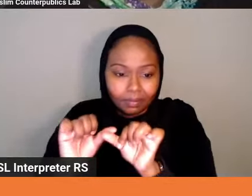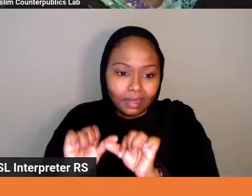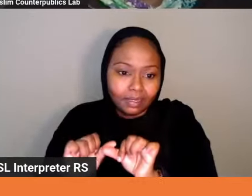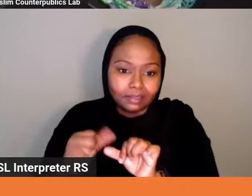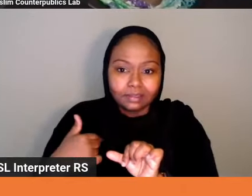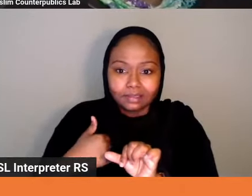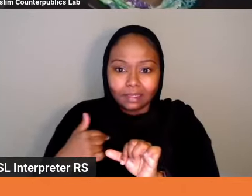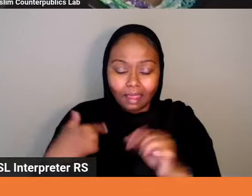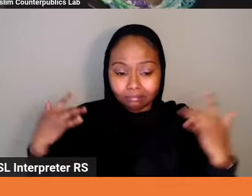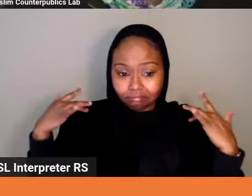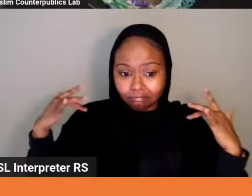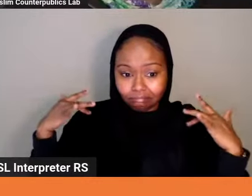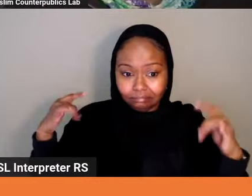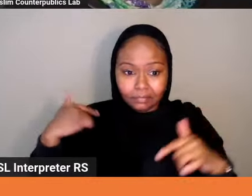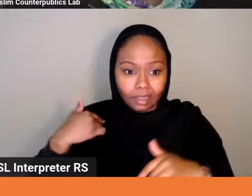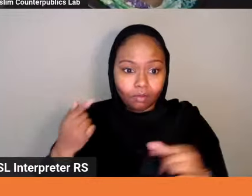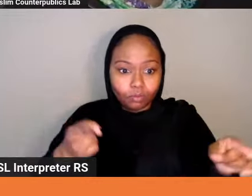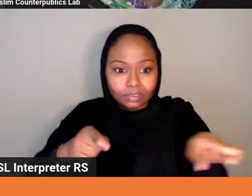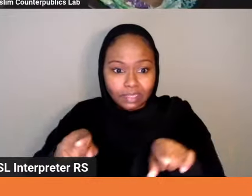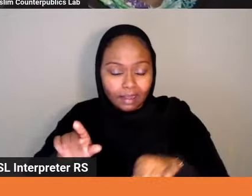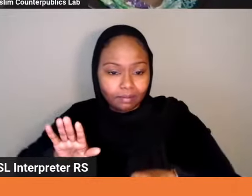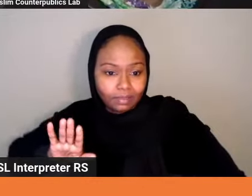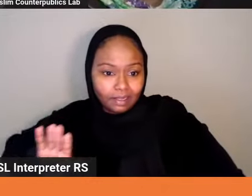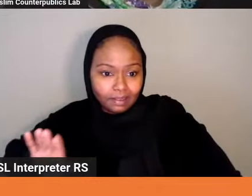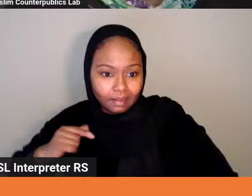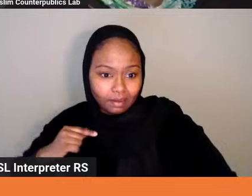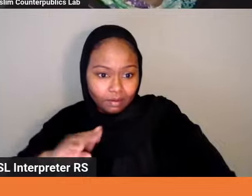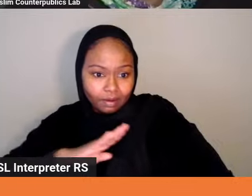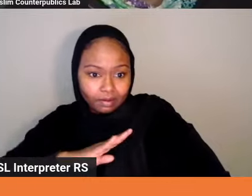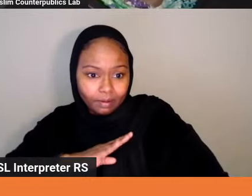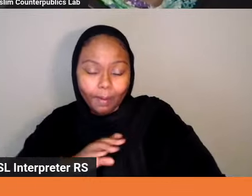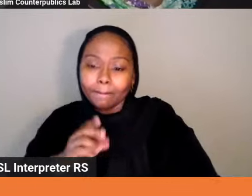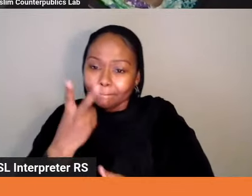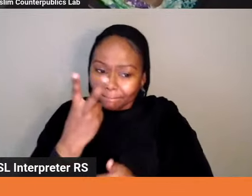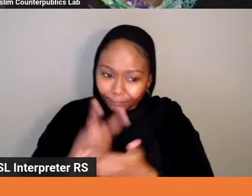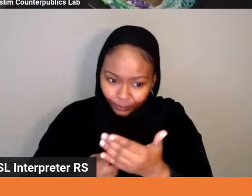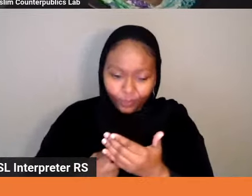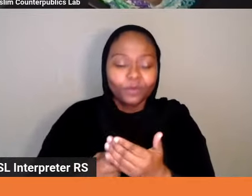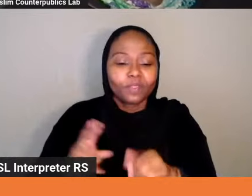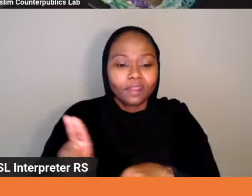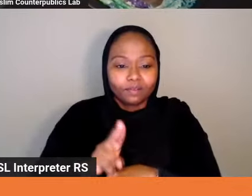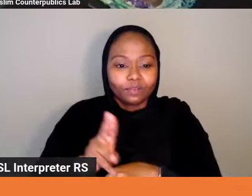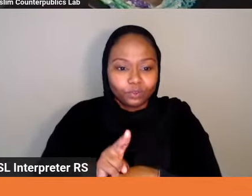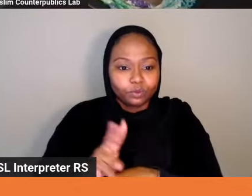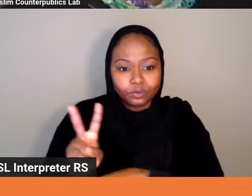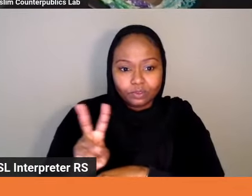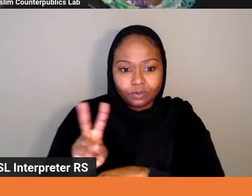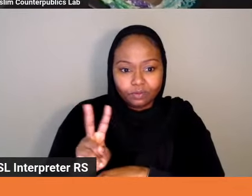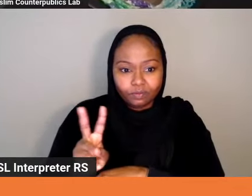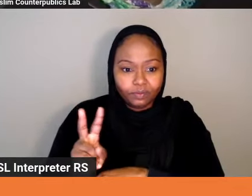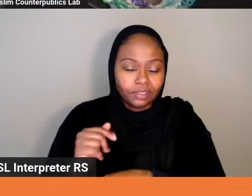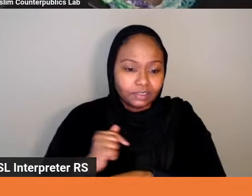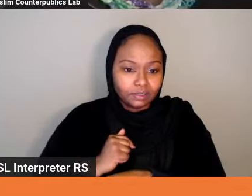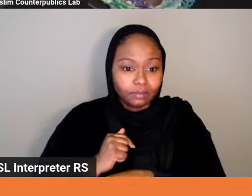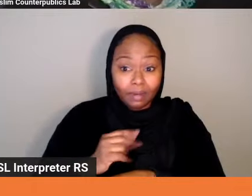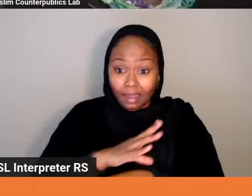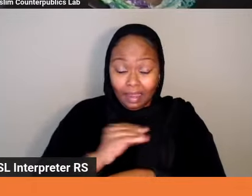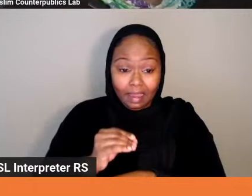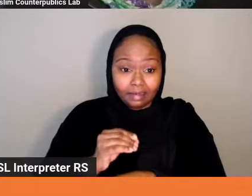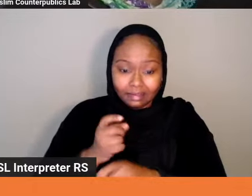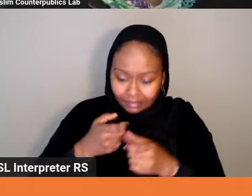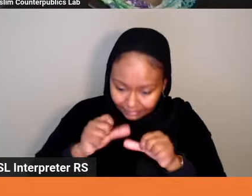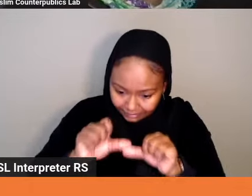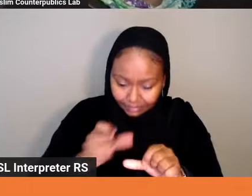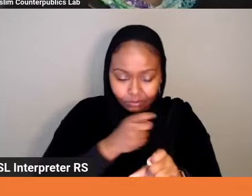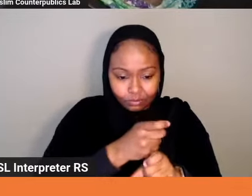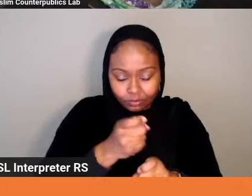genocide, both have benefited from the cruel detention and torture practices of the other. Guantanamo, however, has continued to remain a